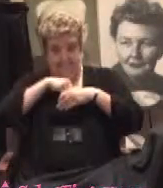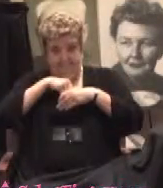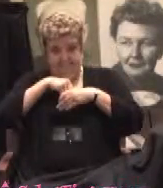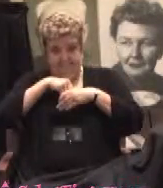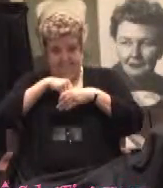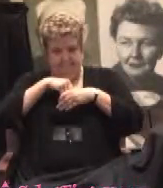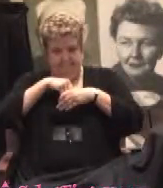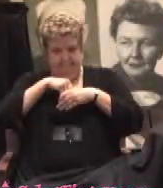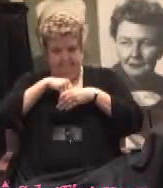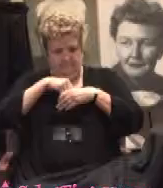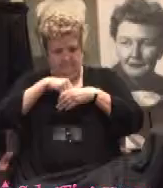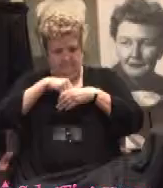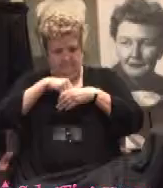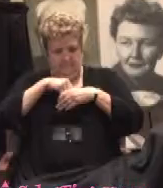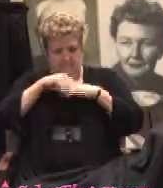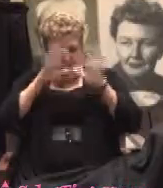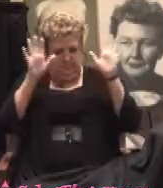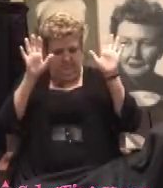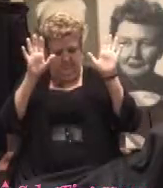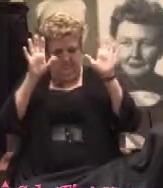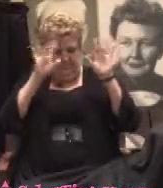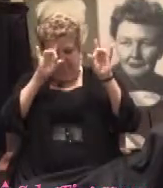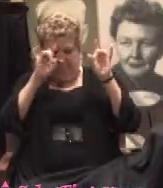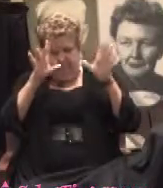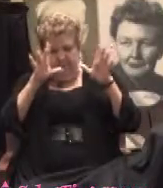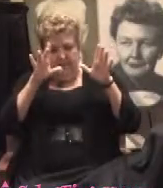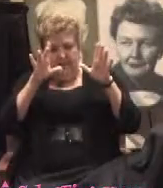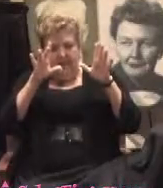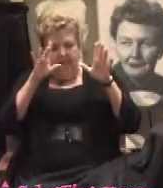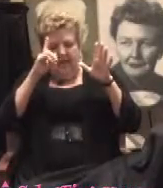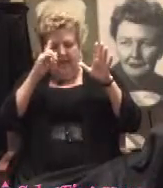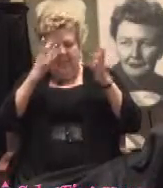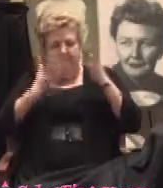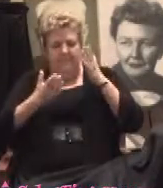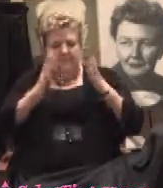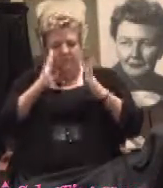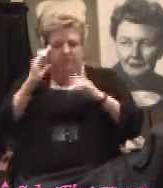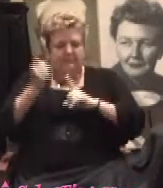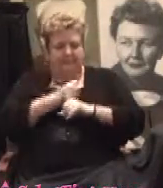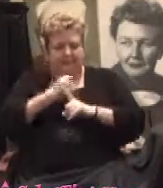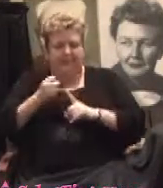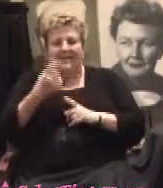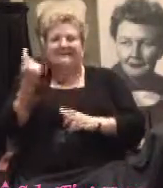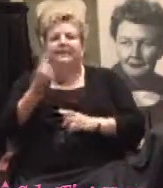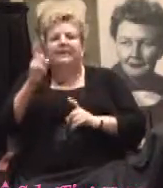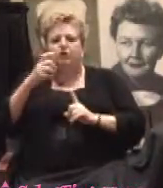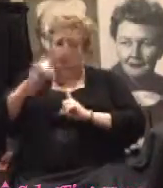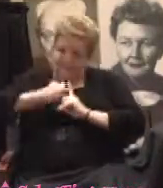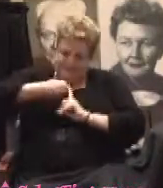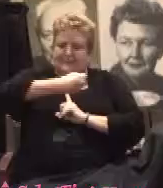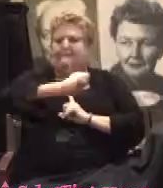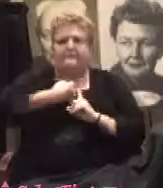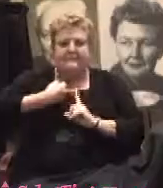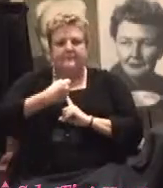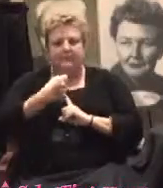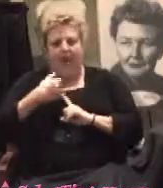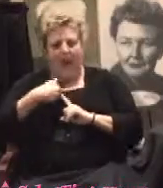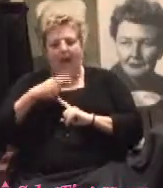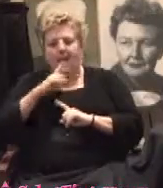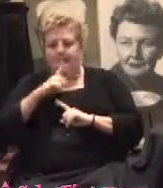Way inaccessible up here. And I thought, maybe he'll just beat me. Someone should beat me. I am an animal, and I